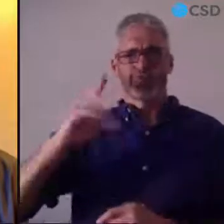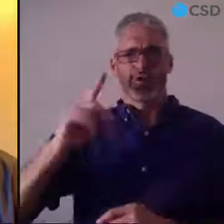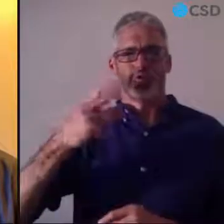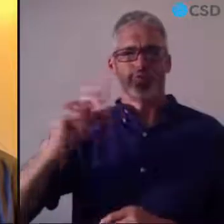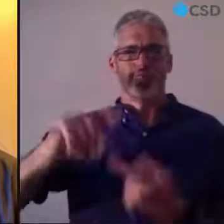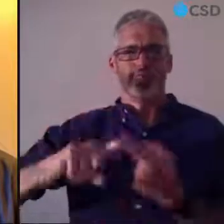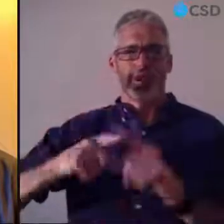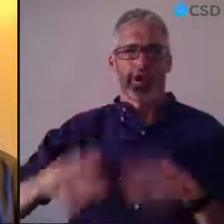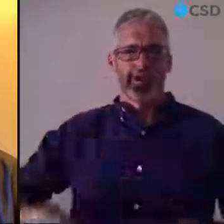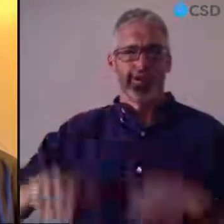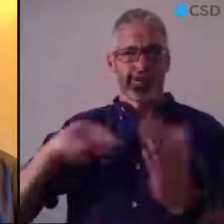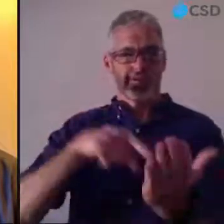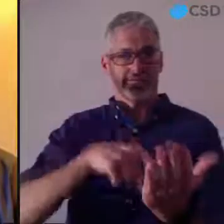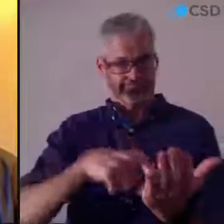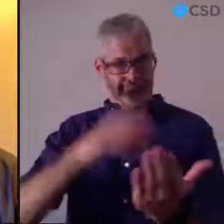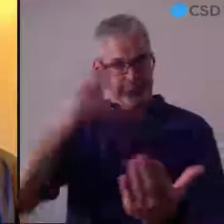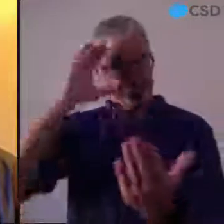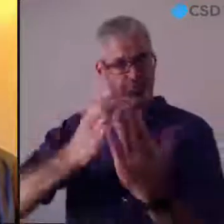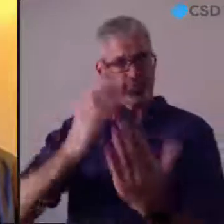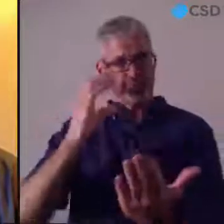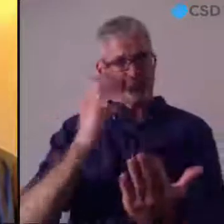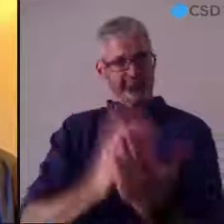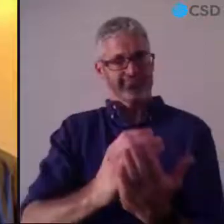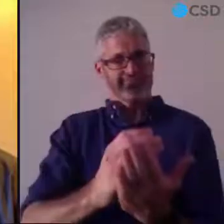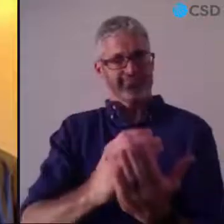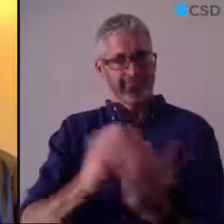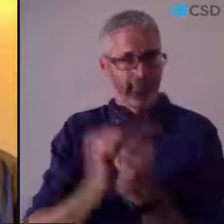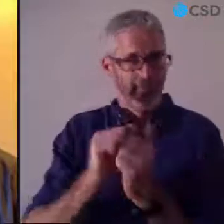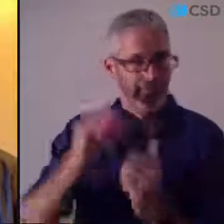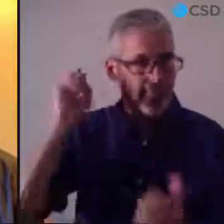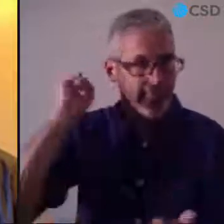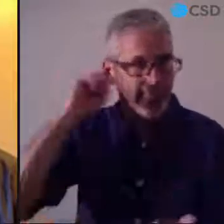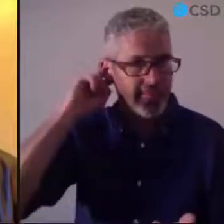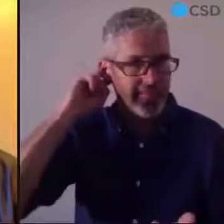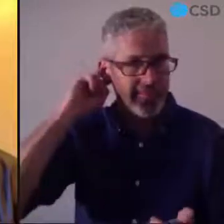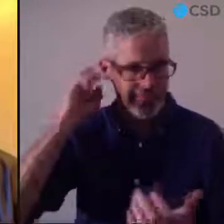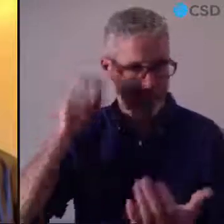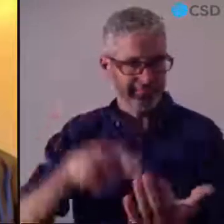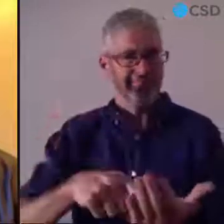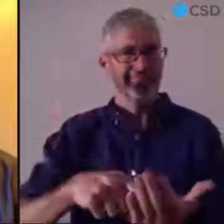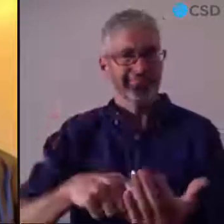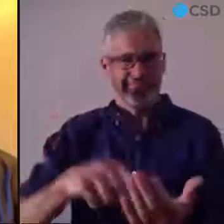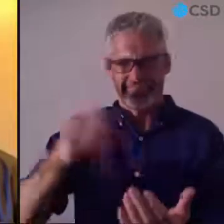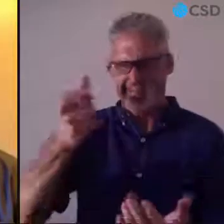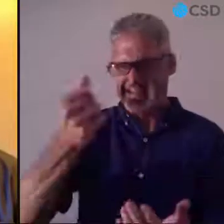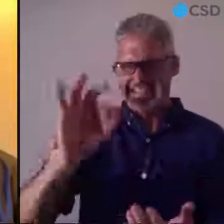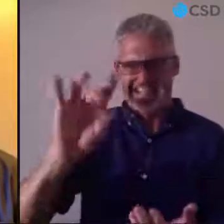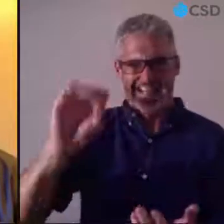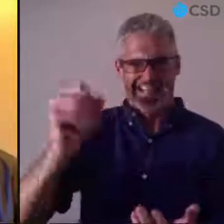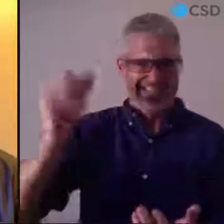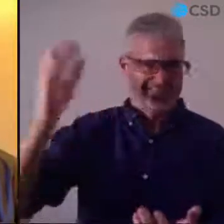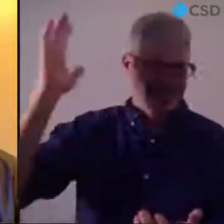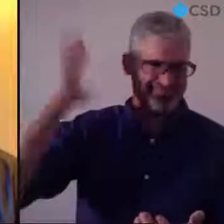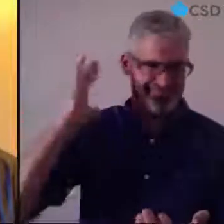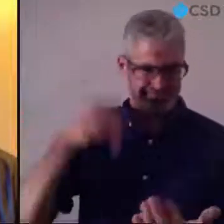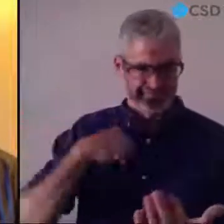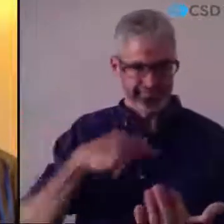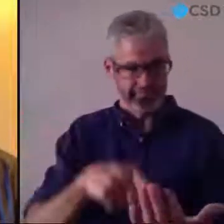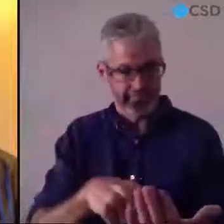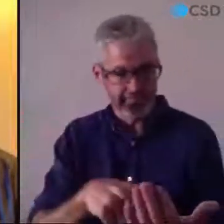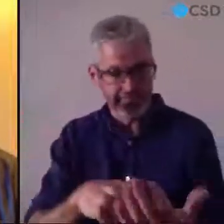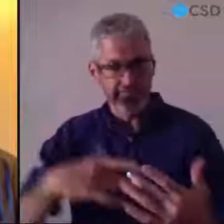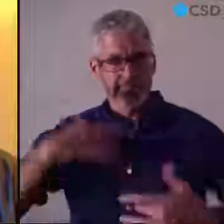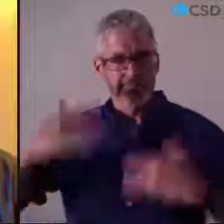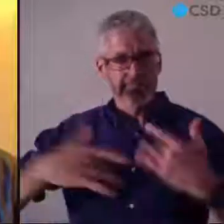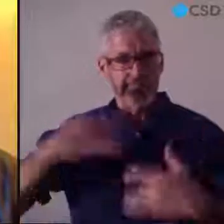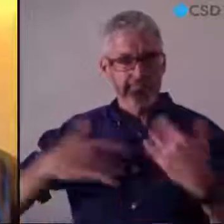a former childhood friend. His picture was in the paper, and he had a cochlear implant. And this was